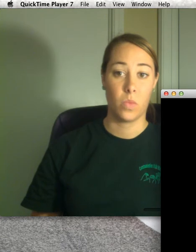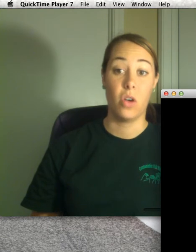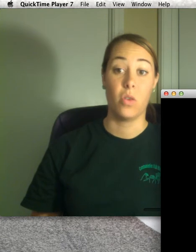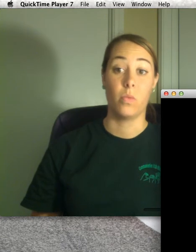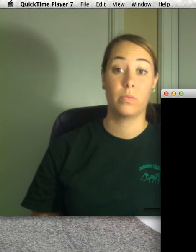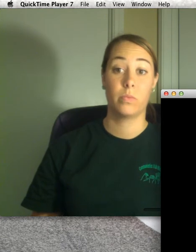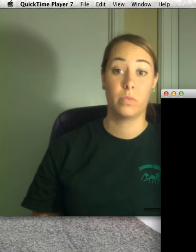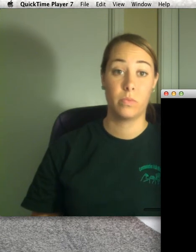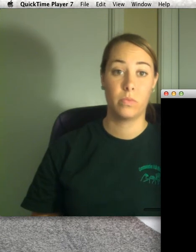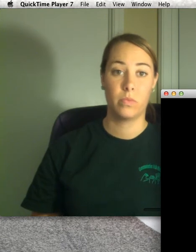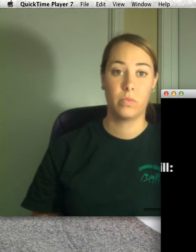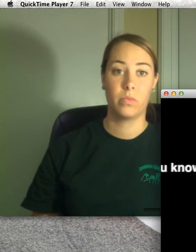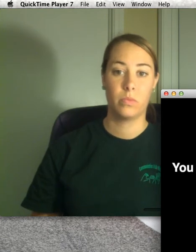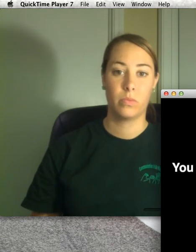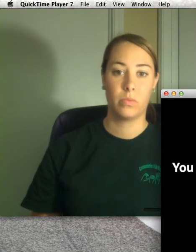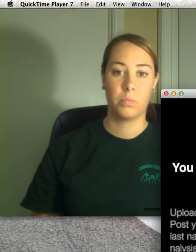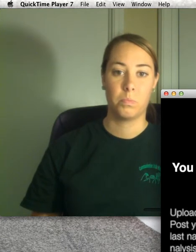Oh.